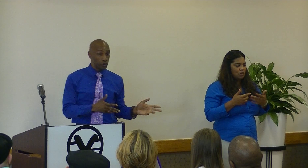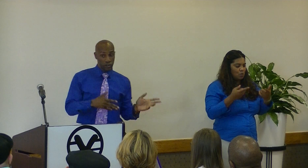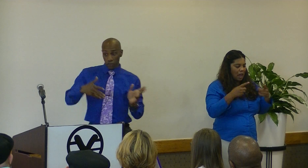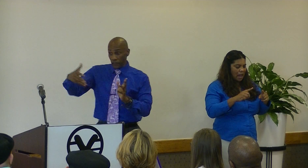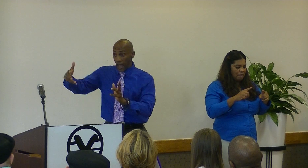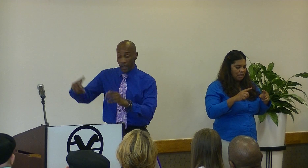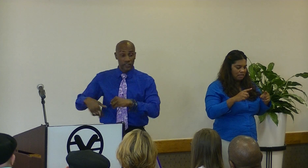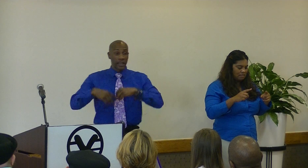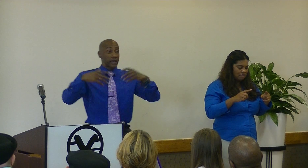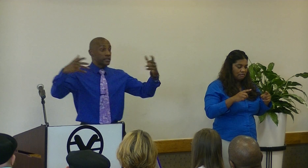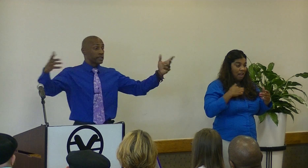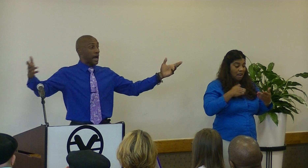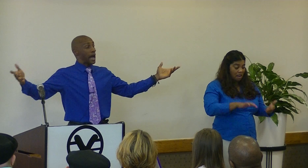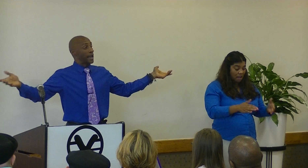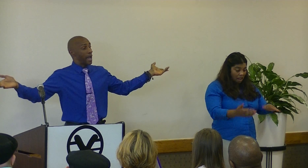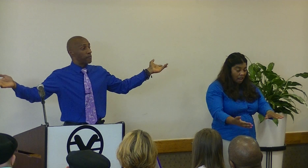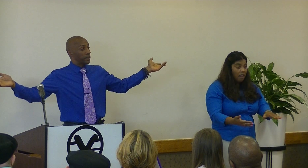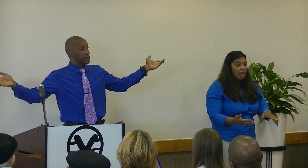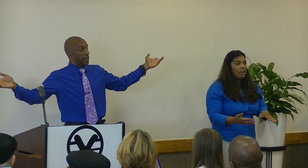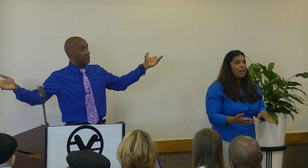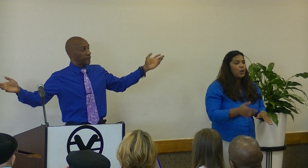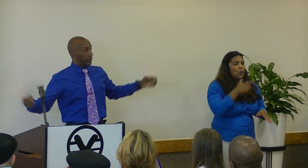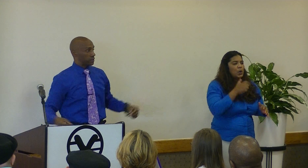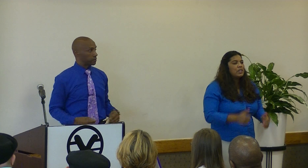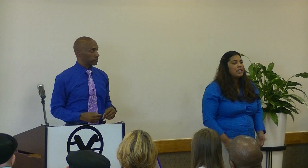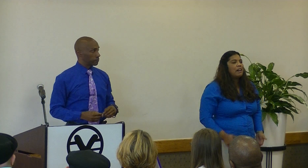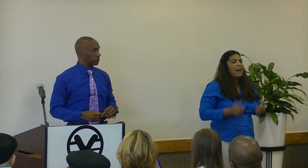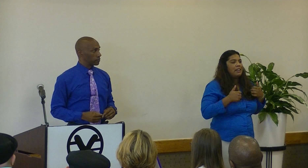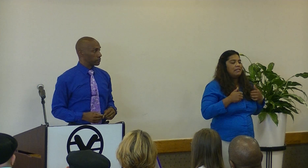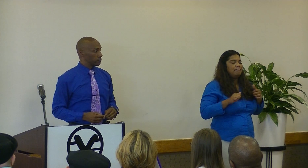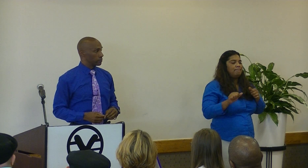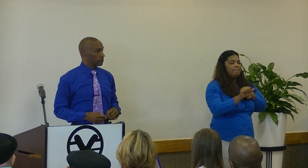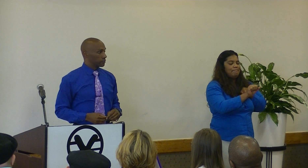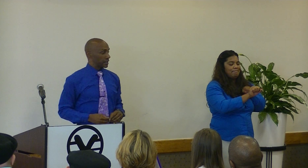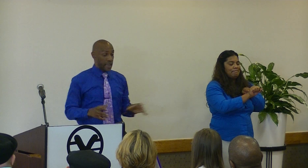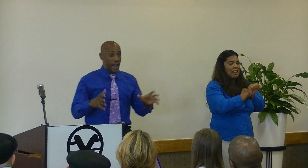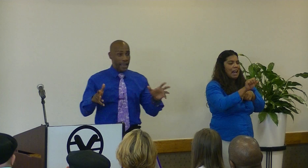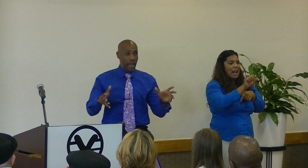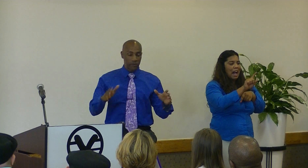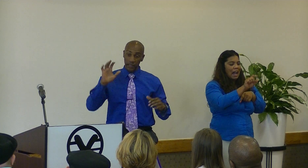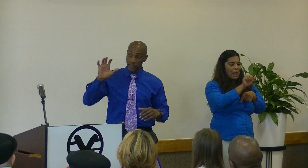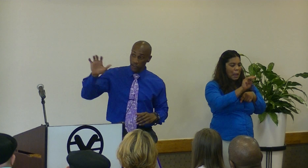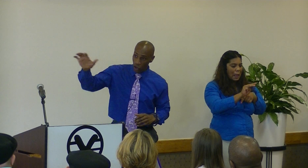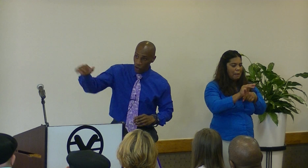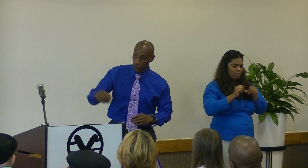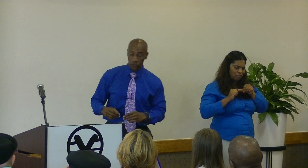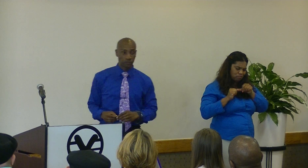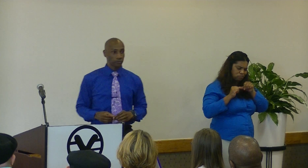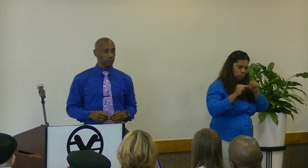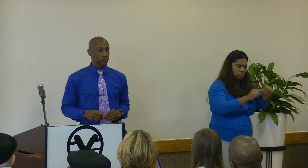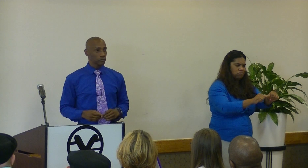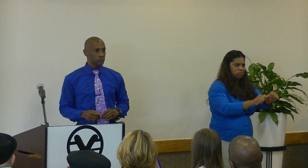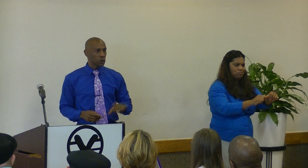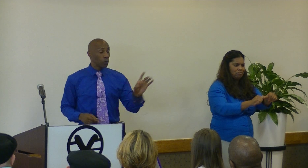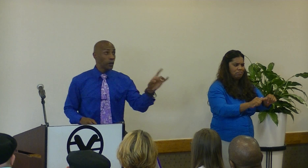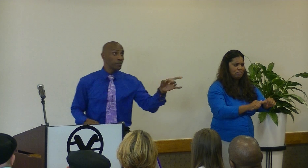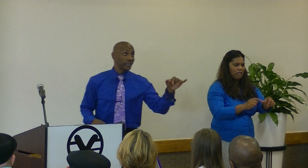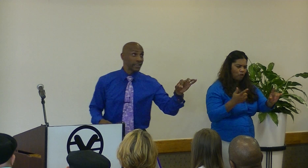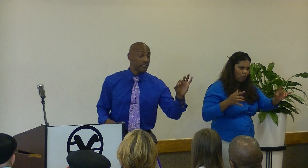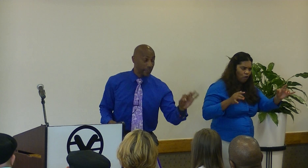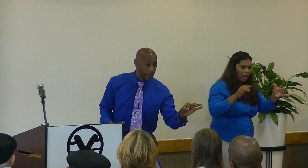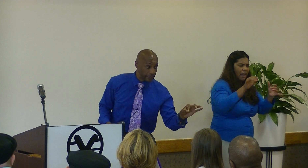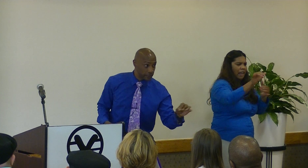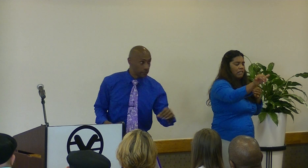The who that survives is this I am that is infinite. This I am that is eternal.